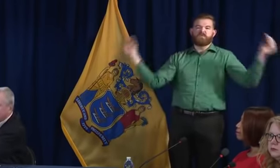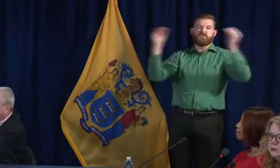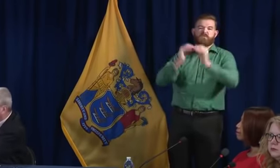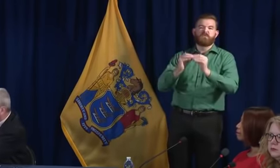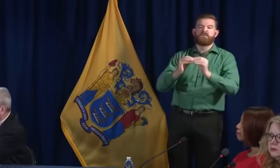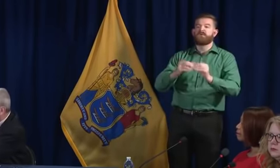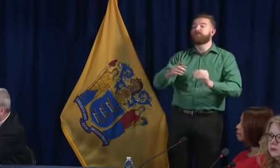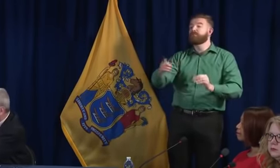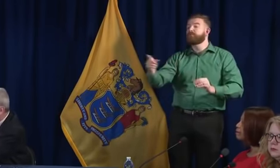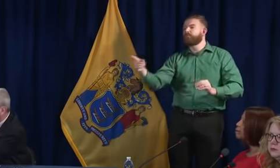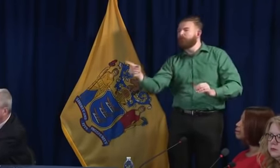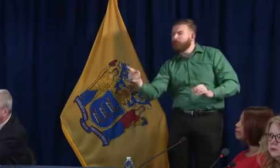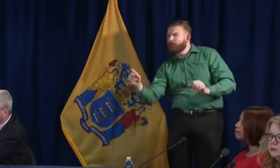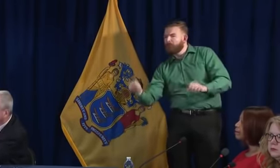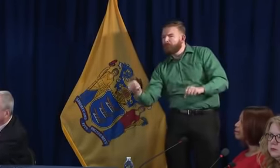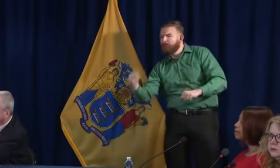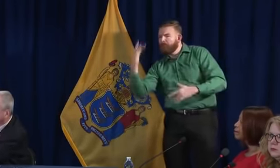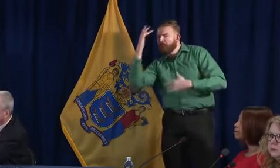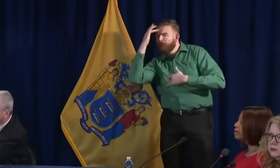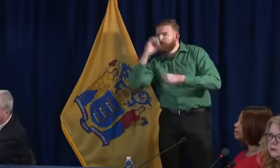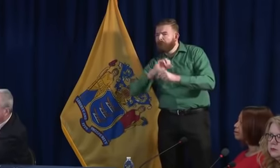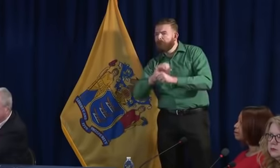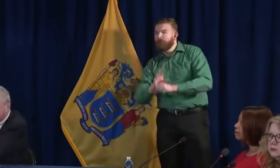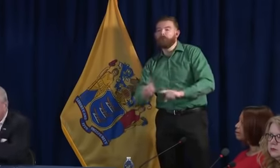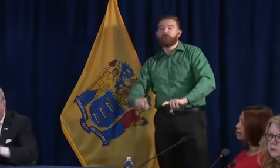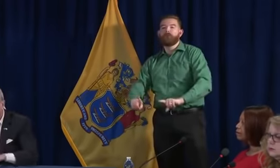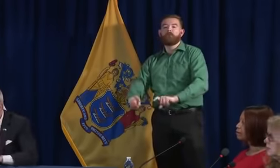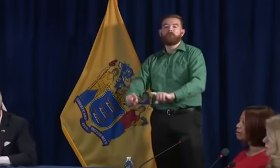original pool that we started with. Is that a fair assessment?